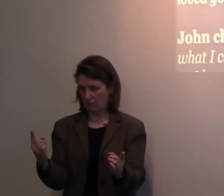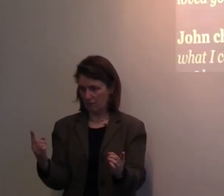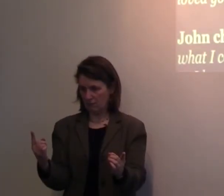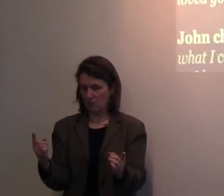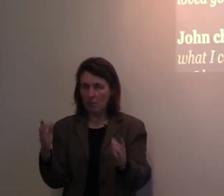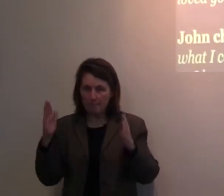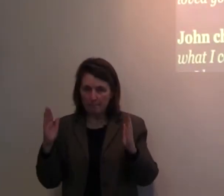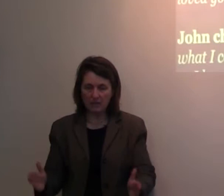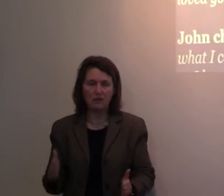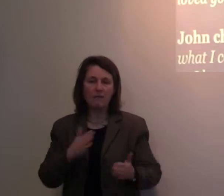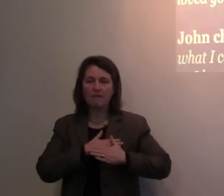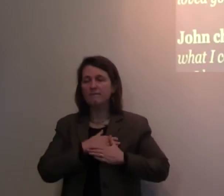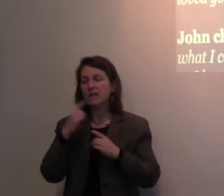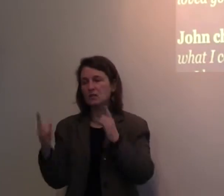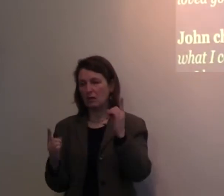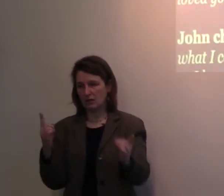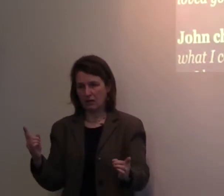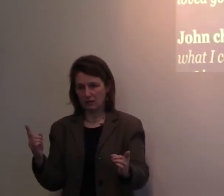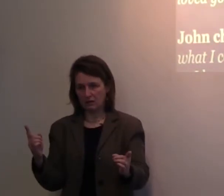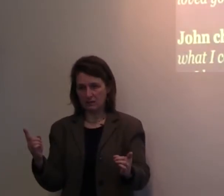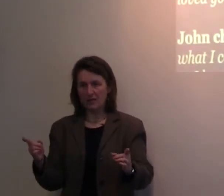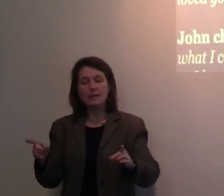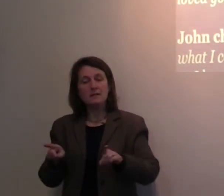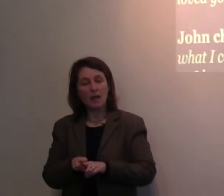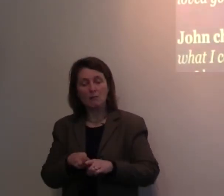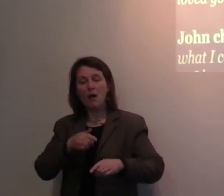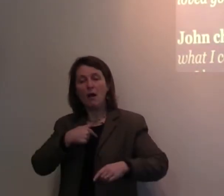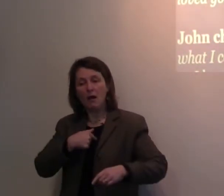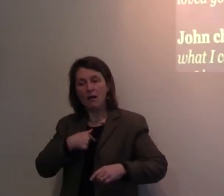must love each other just as I loved you."